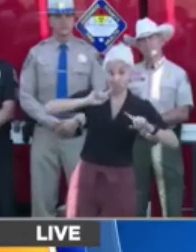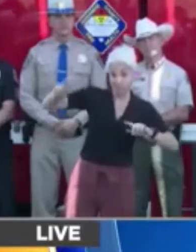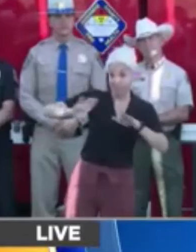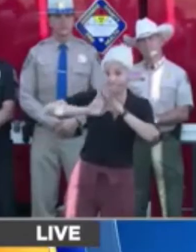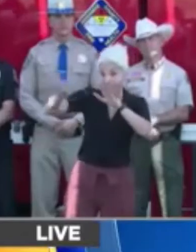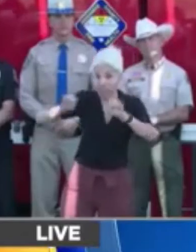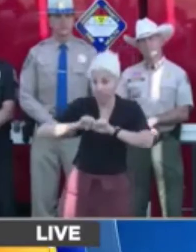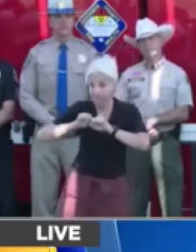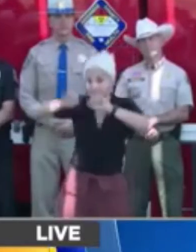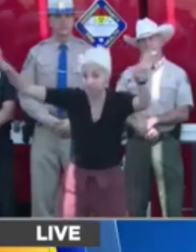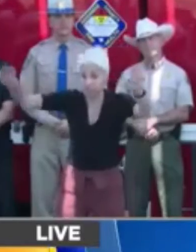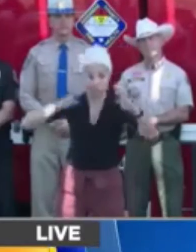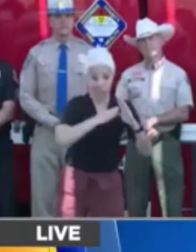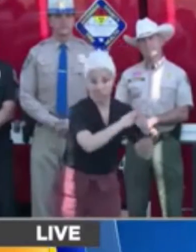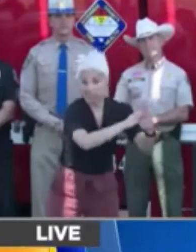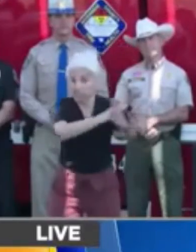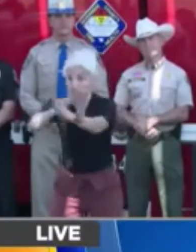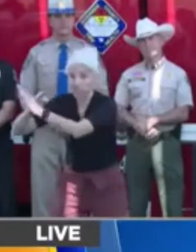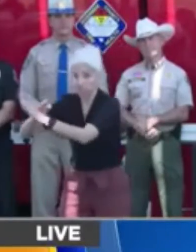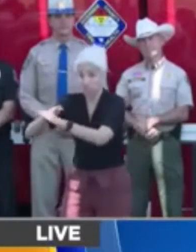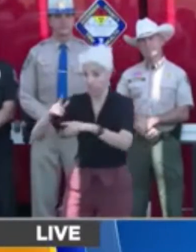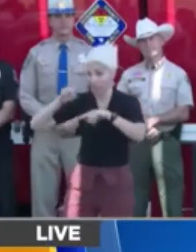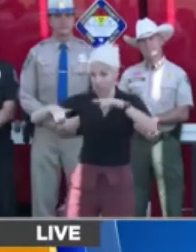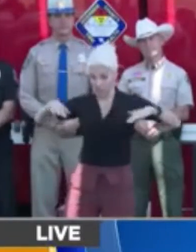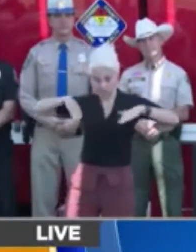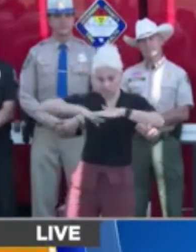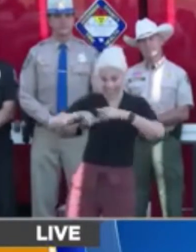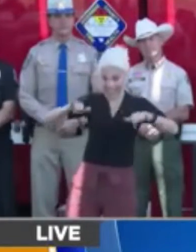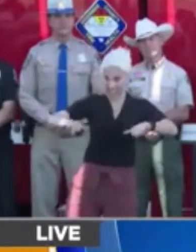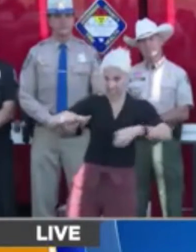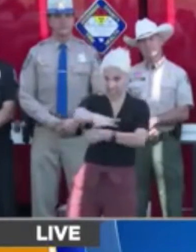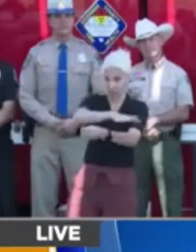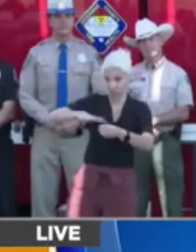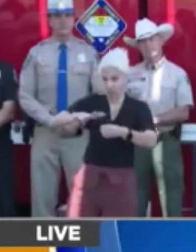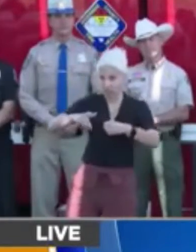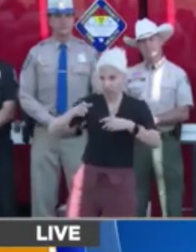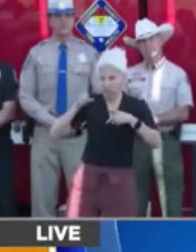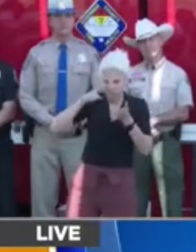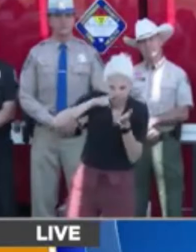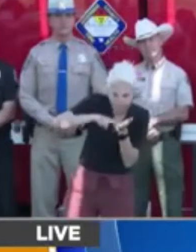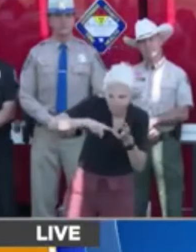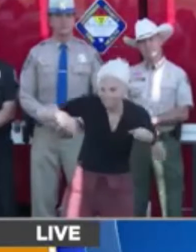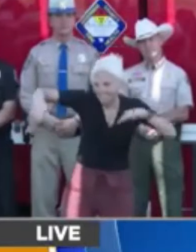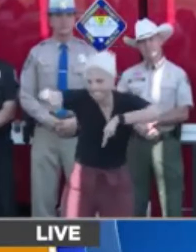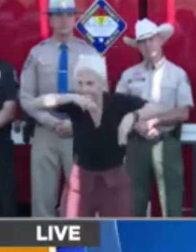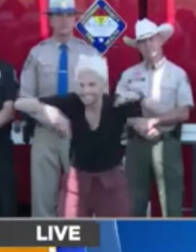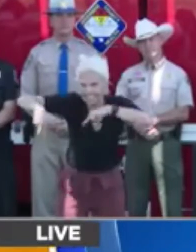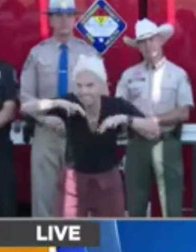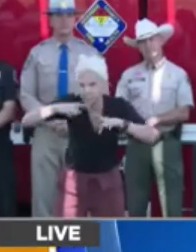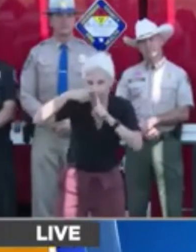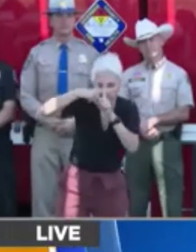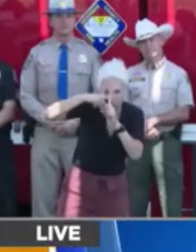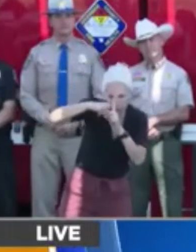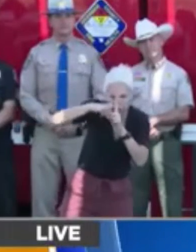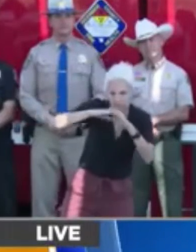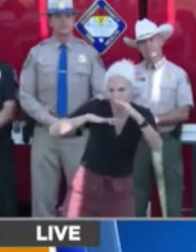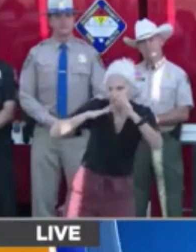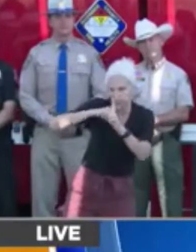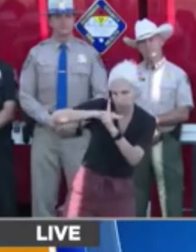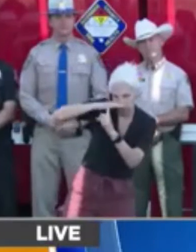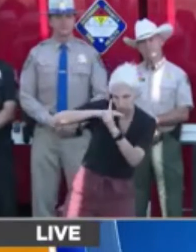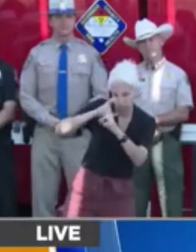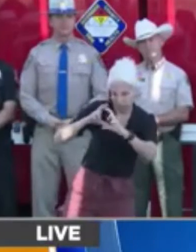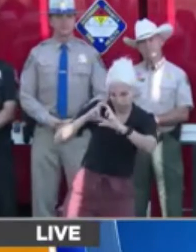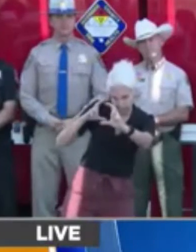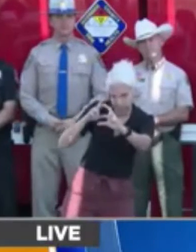entry to the public, and we are conducting regular temperature checks of the tank car in question. Right now,